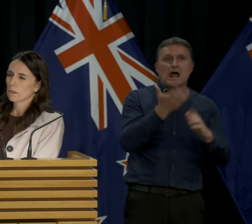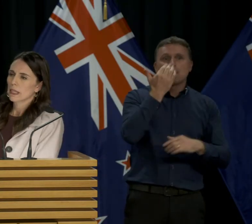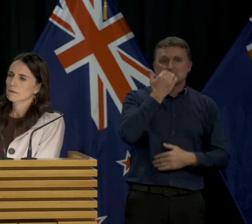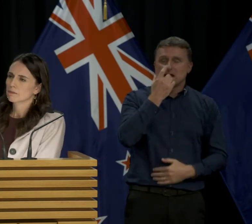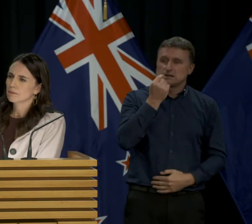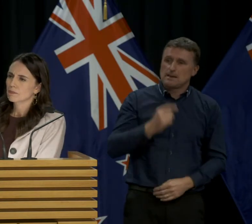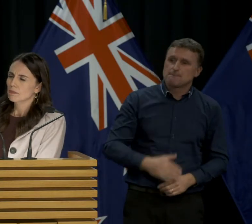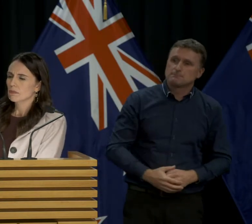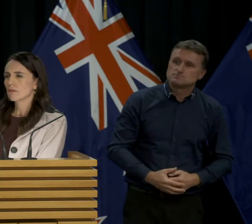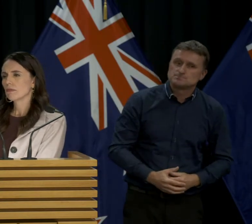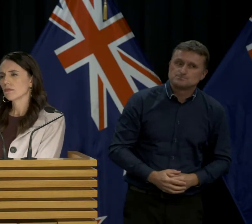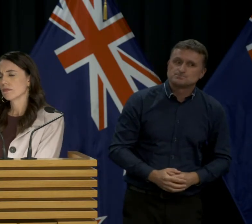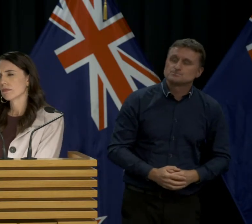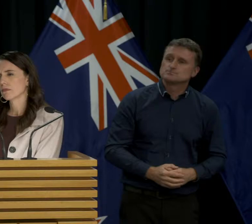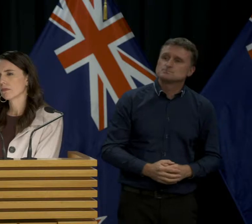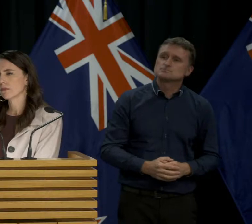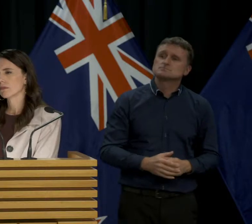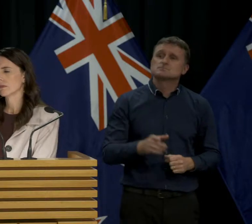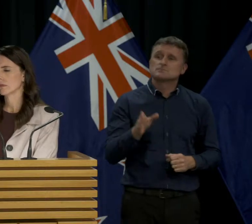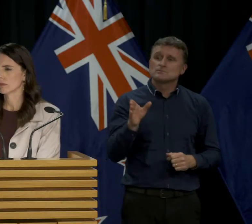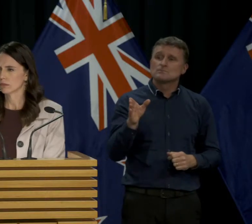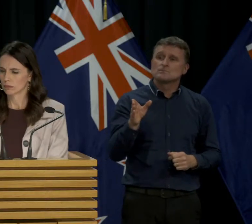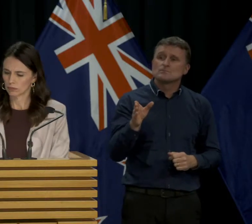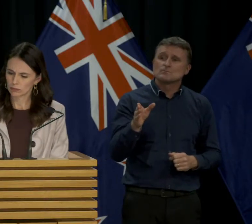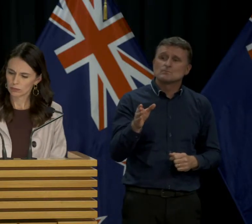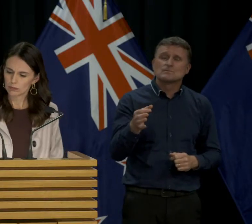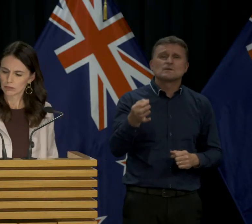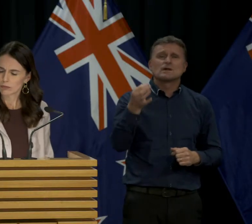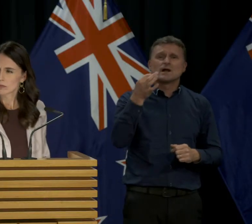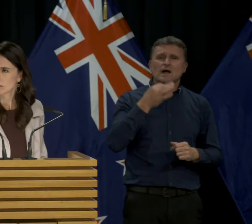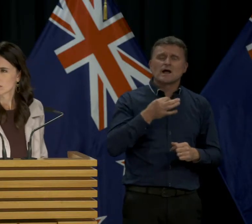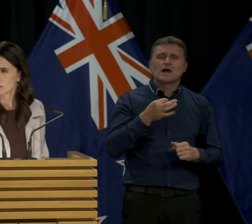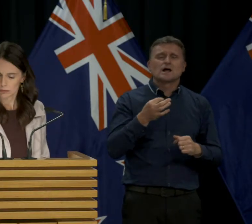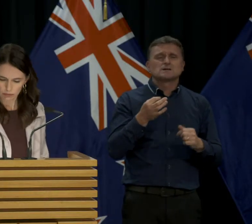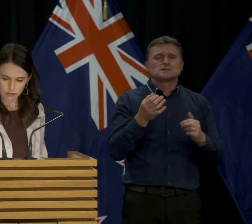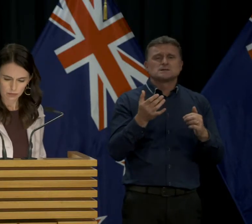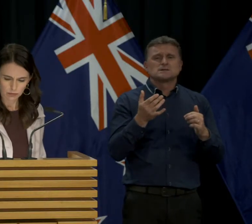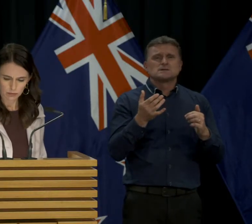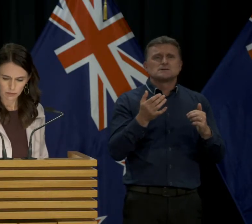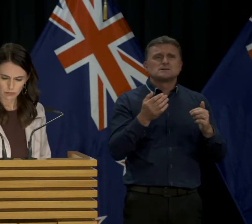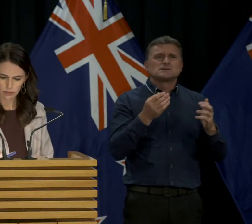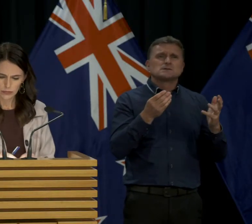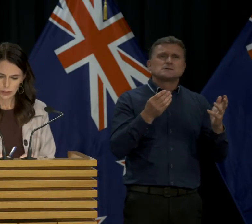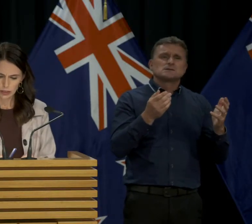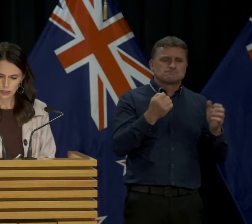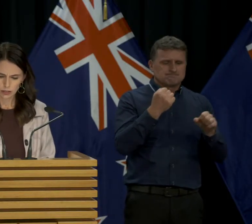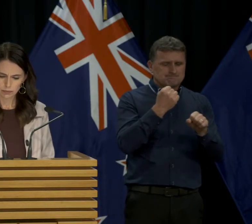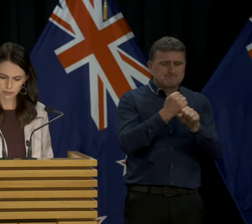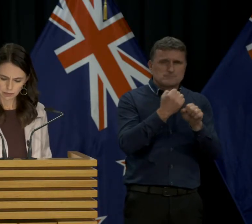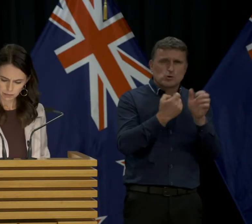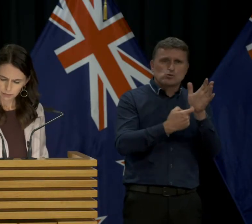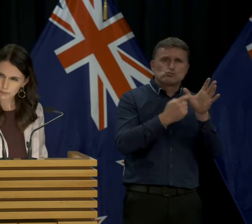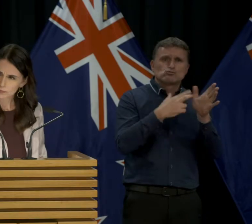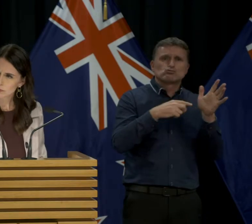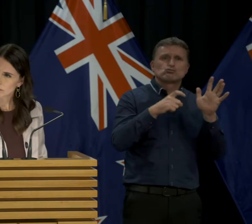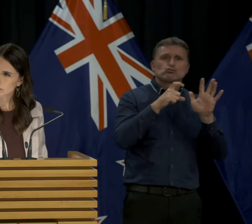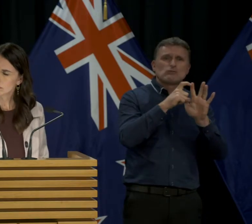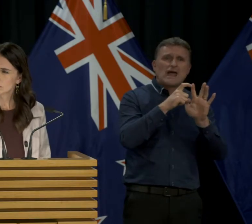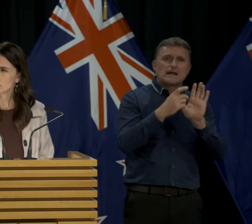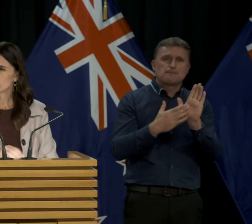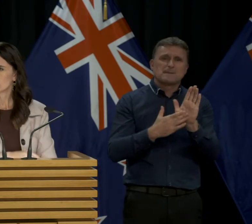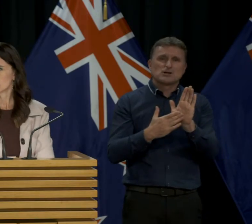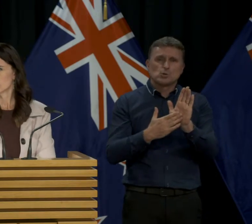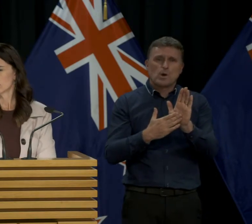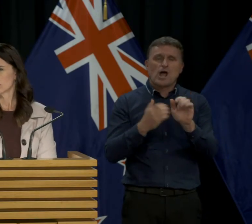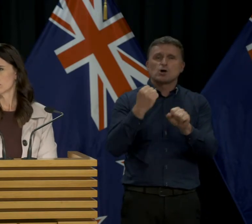those rooms that are out of action from pausing those arrivals to the Grand Mercure and Grand Millennium, how concerning is